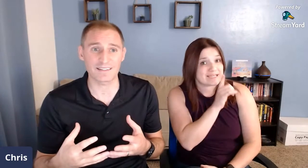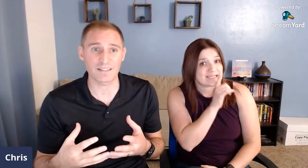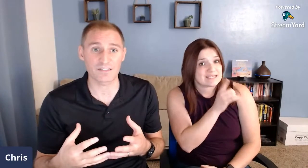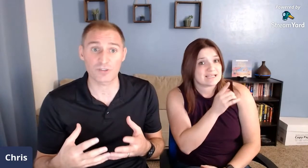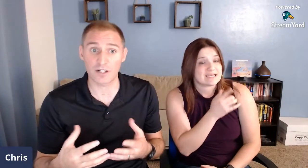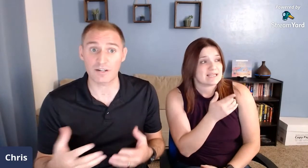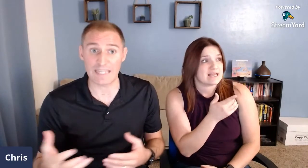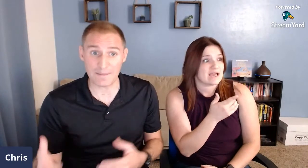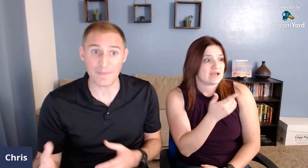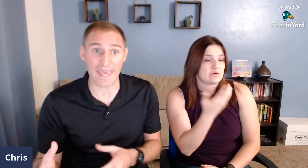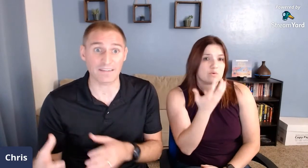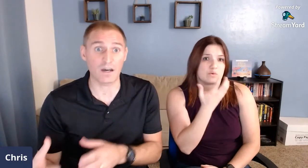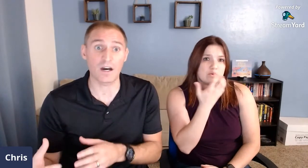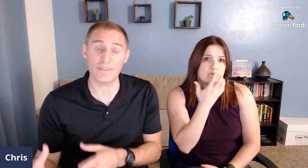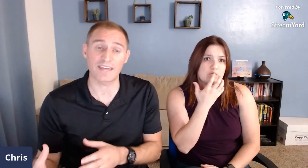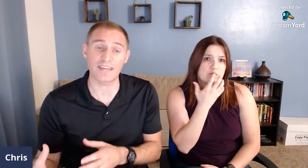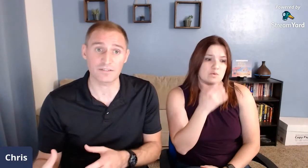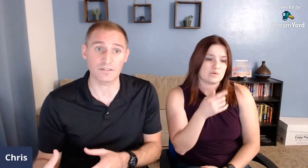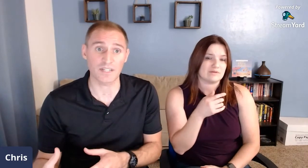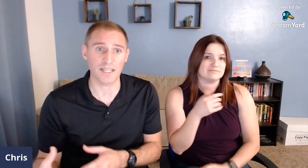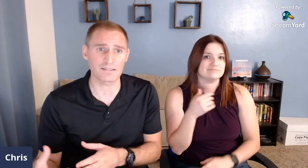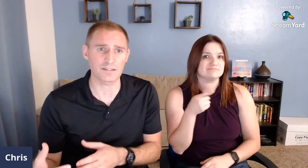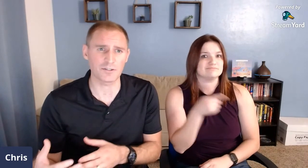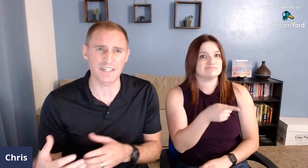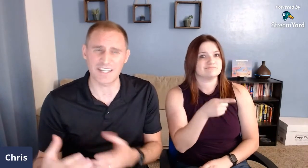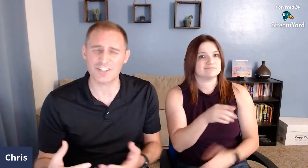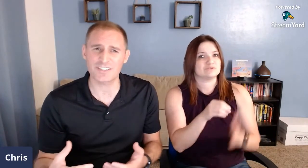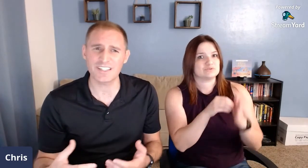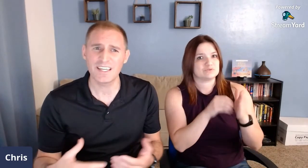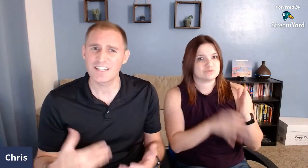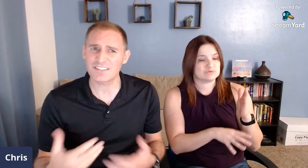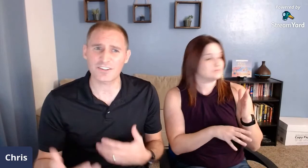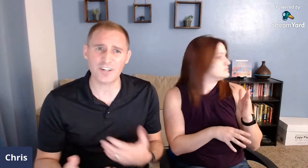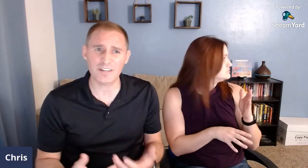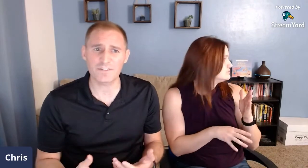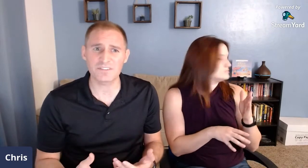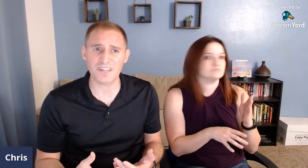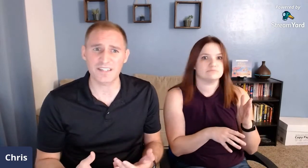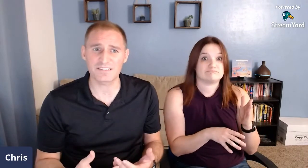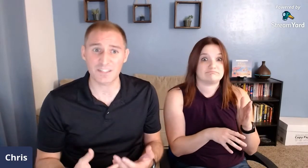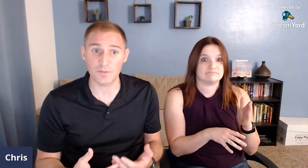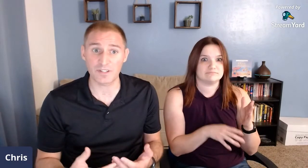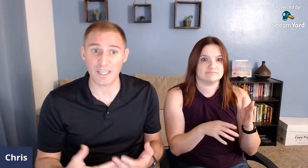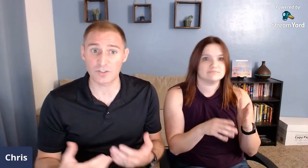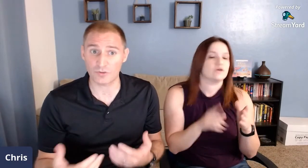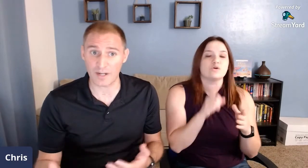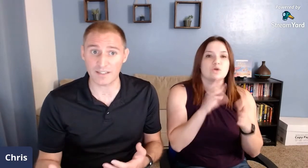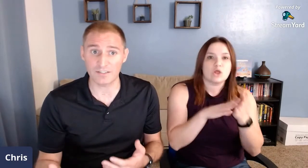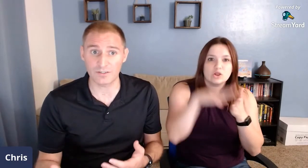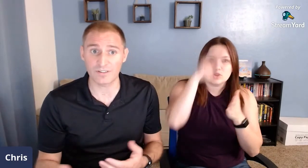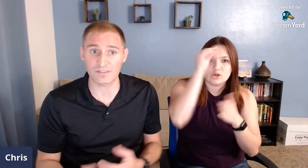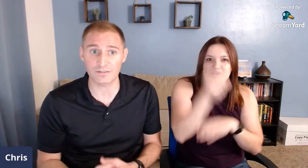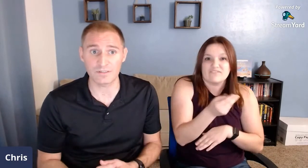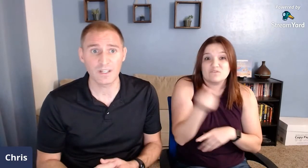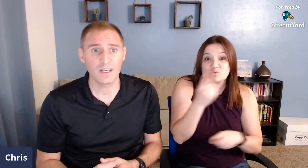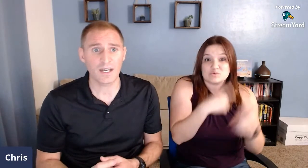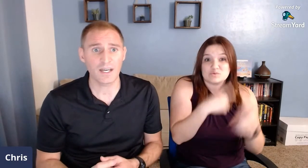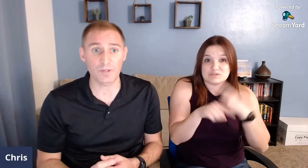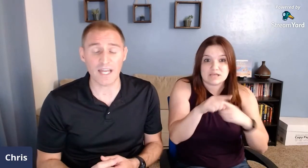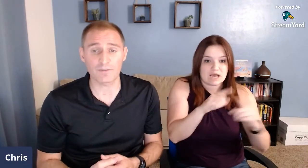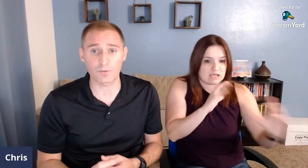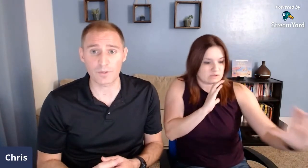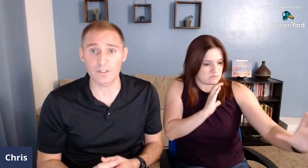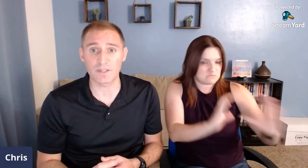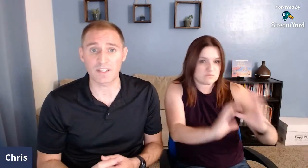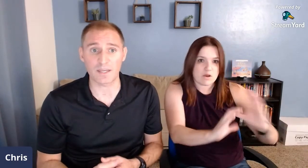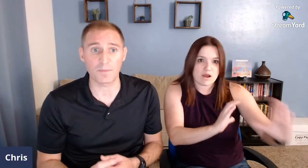make a stronger impact on that student. And so initially, just learning a few signs to communicate directly to the student